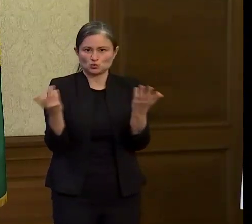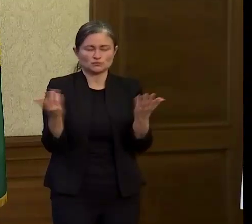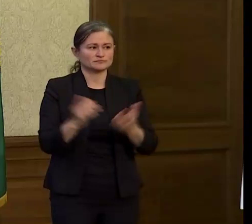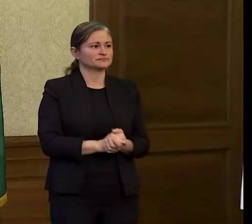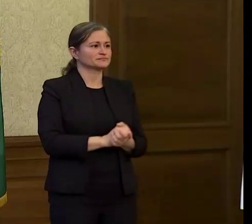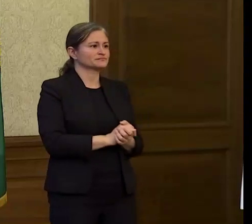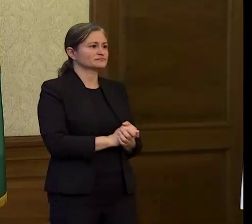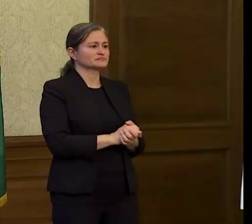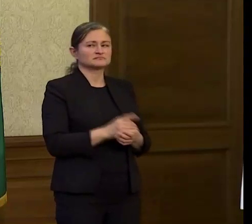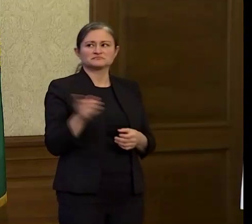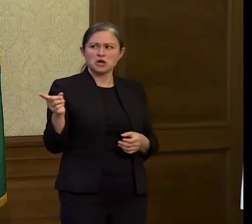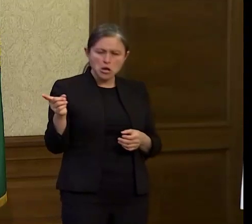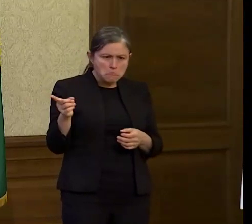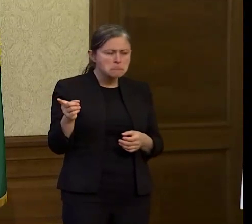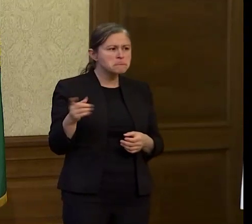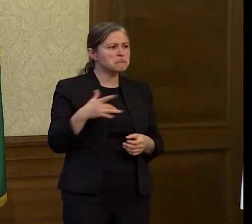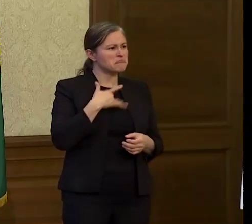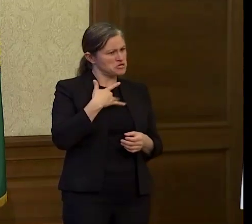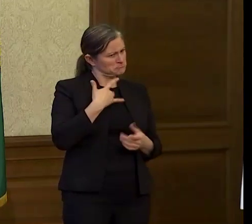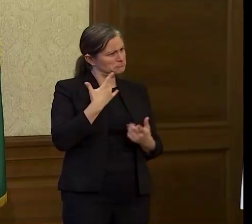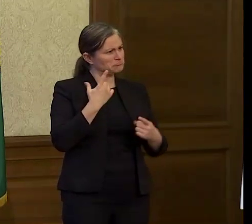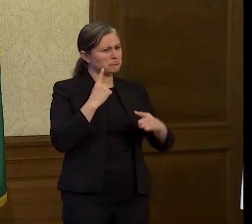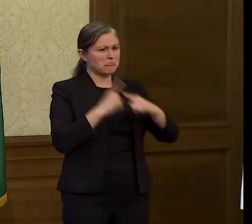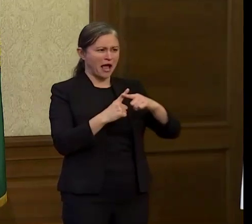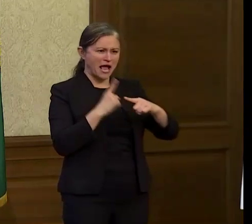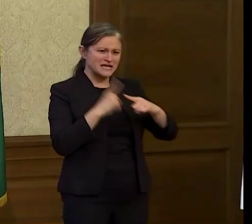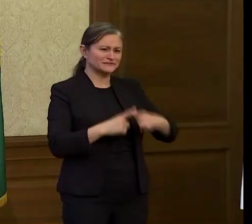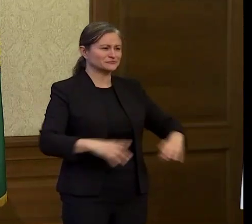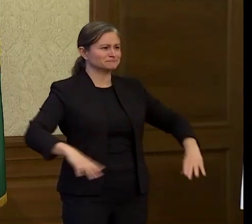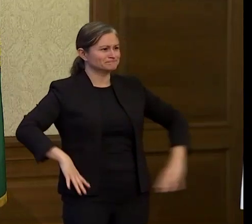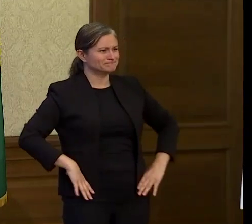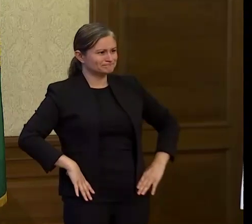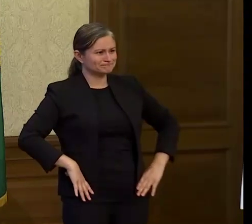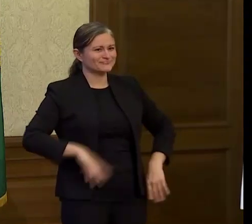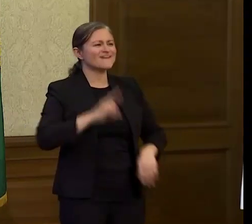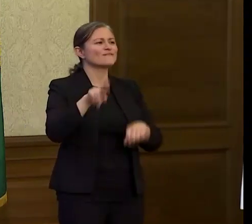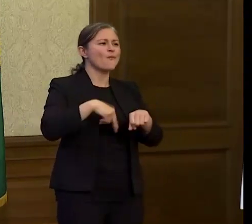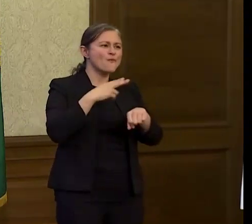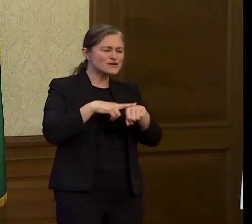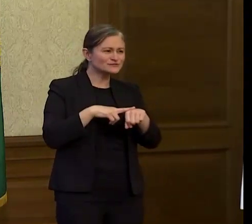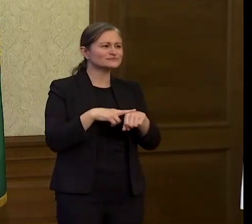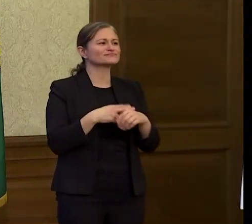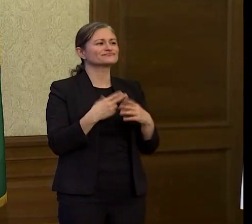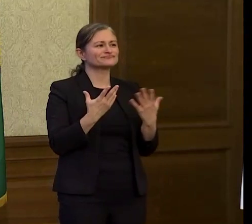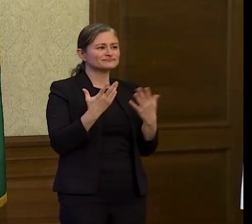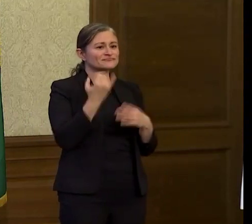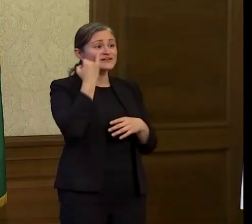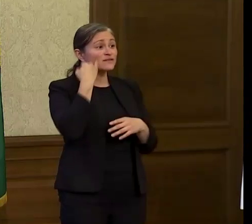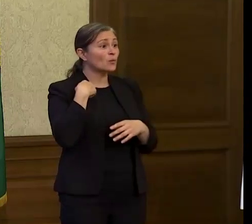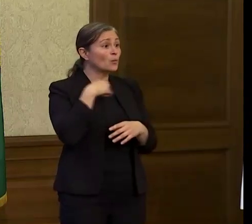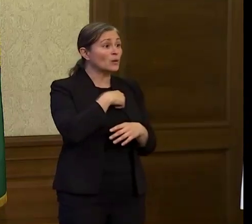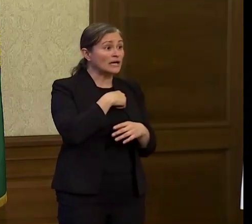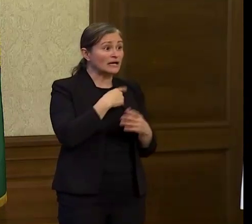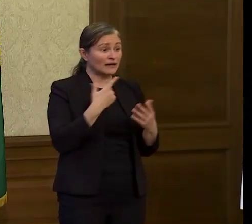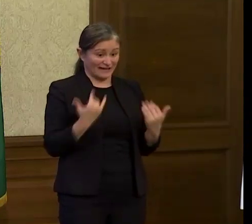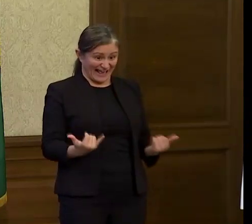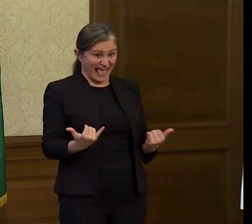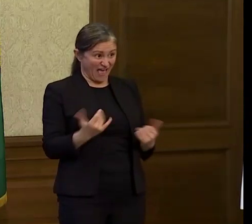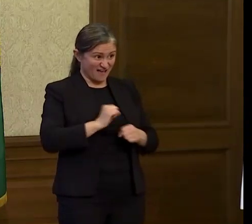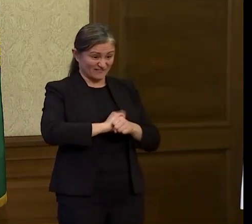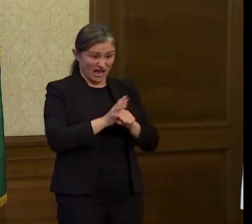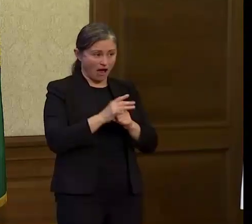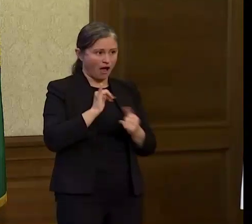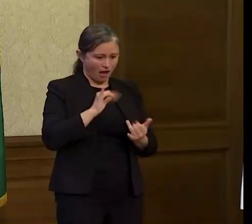there's lessons from this, we will try to learn them. I'm sure that there will be, and we'll try to be as ready